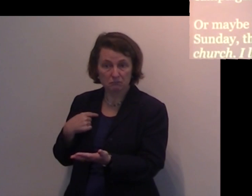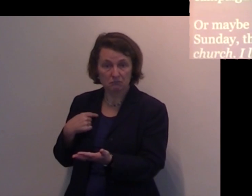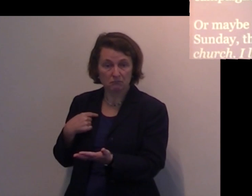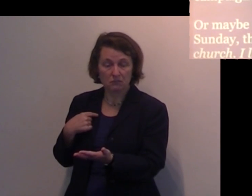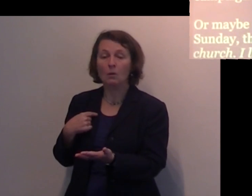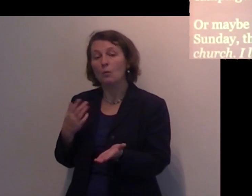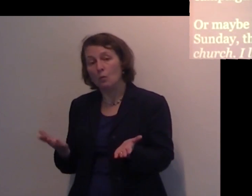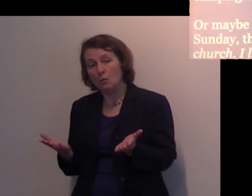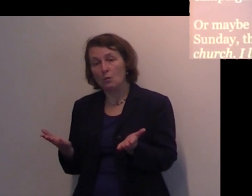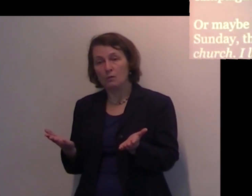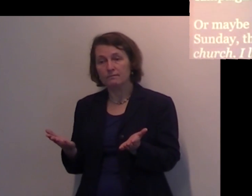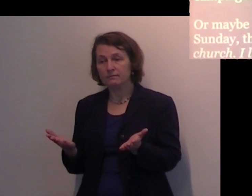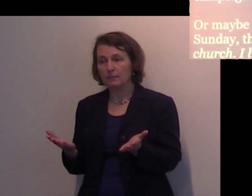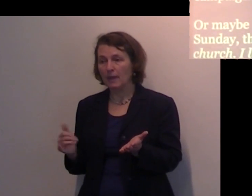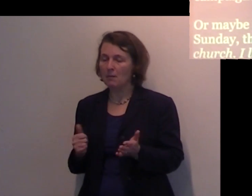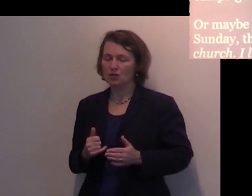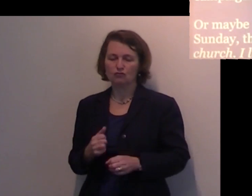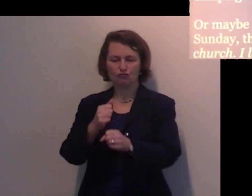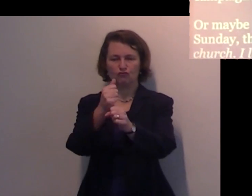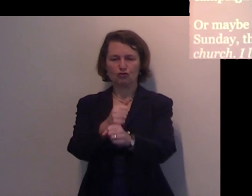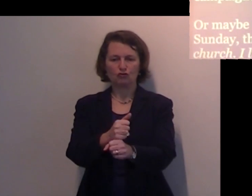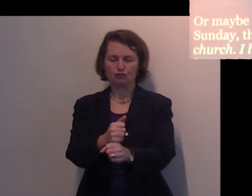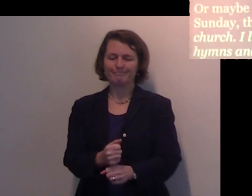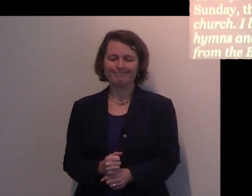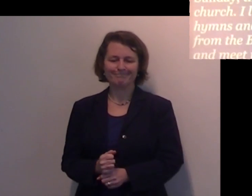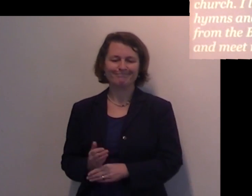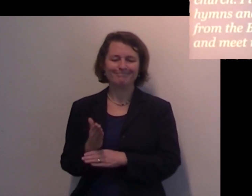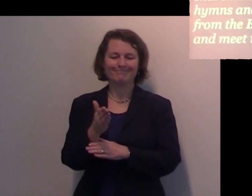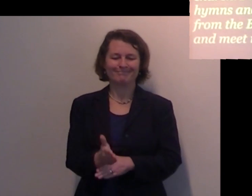Or maybe I come to church once on Sunday, that's all.